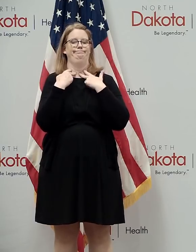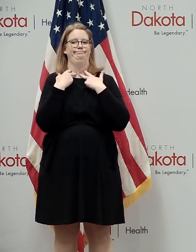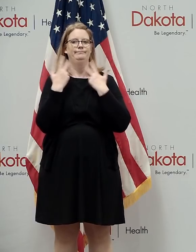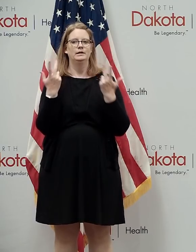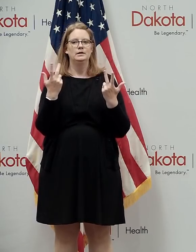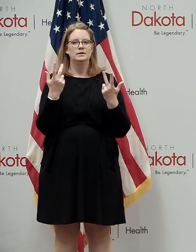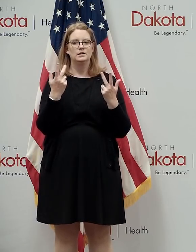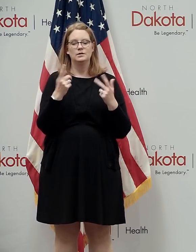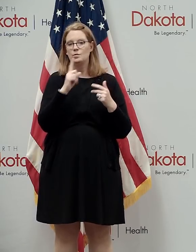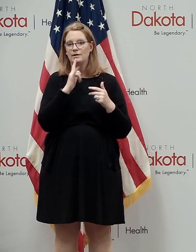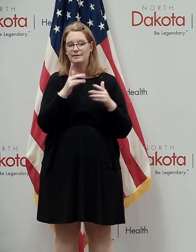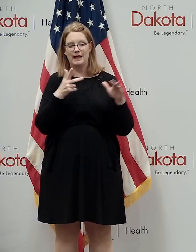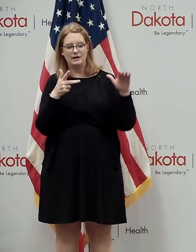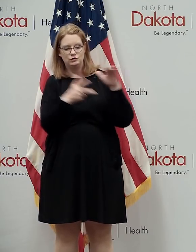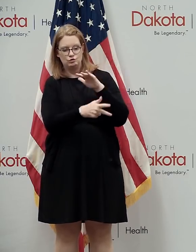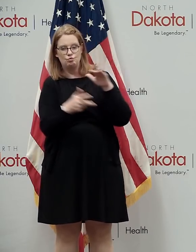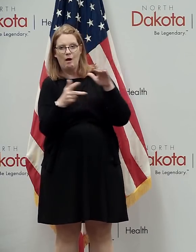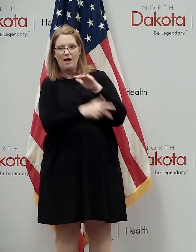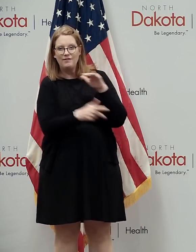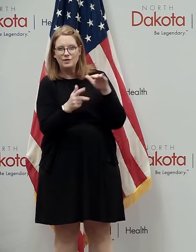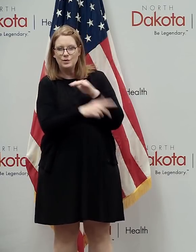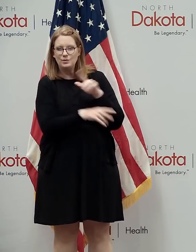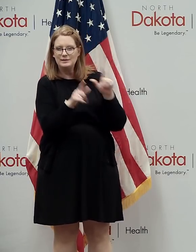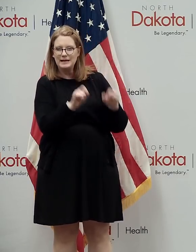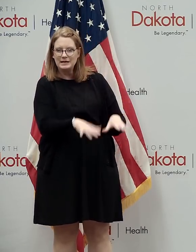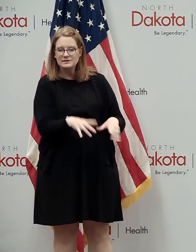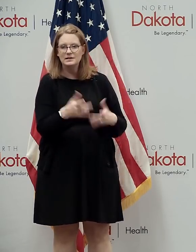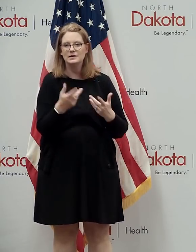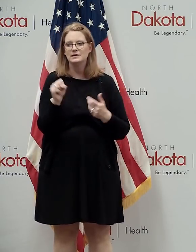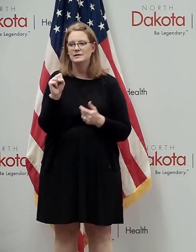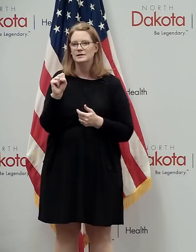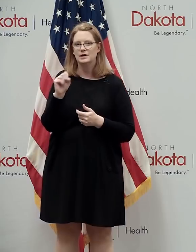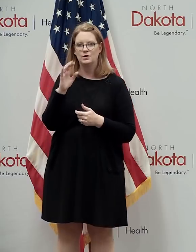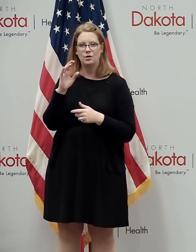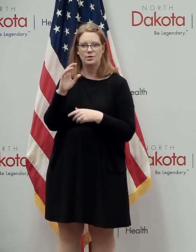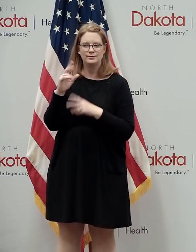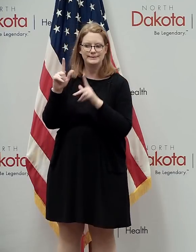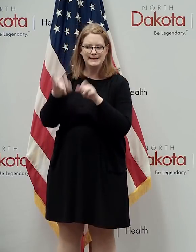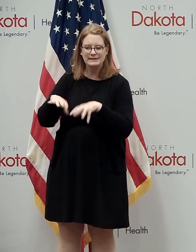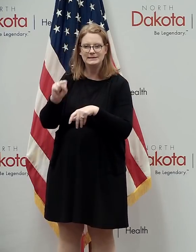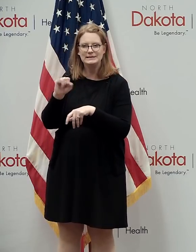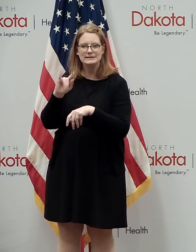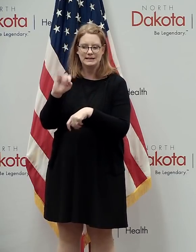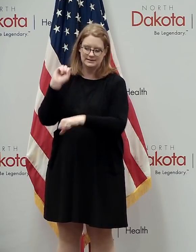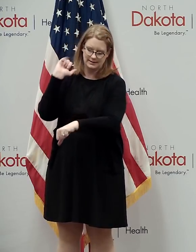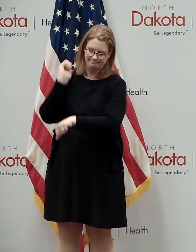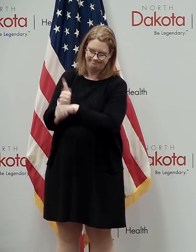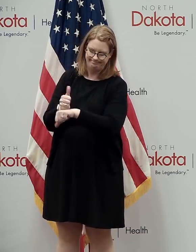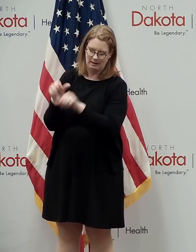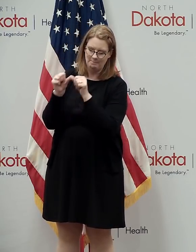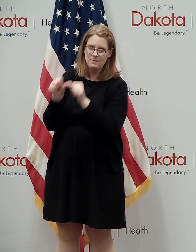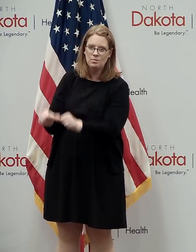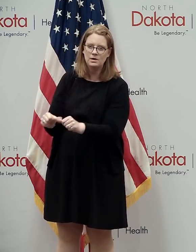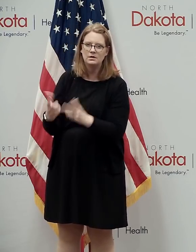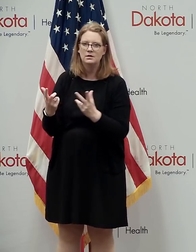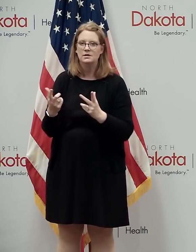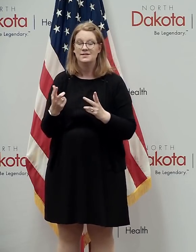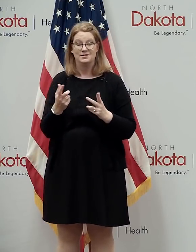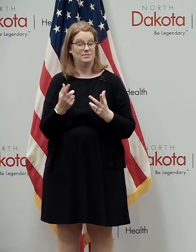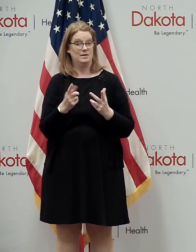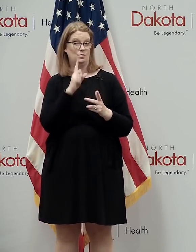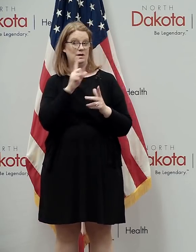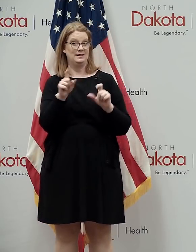today, drive-through testing. We've got public health testing. We're going to have static sites. We've got lots of ways where people can get